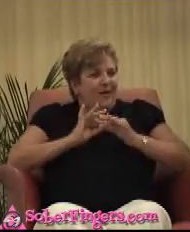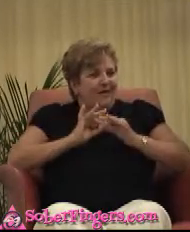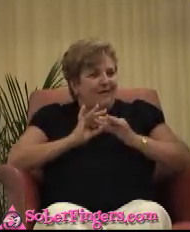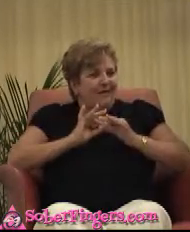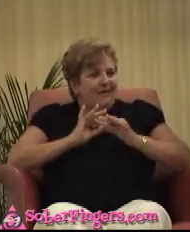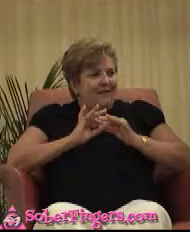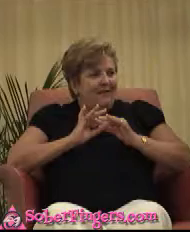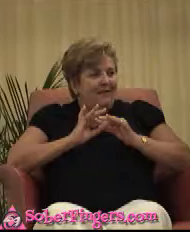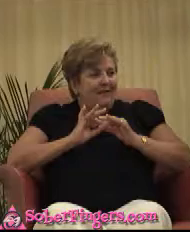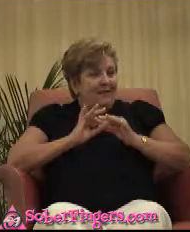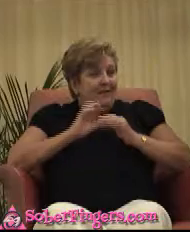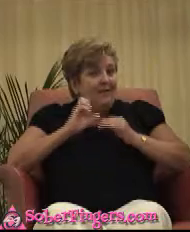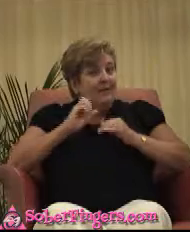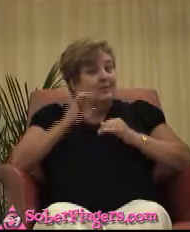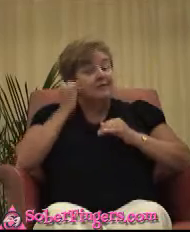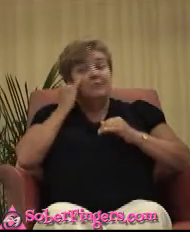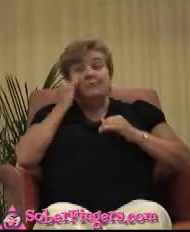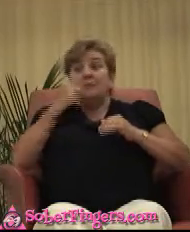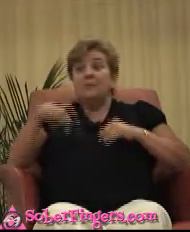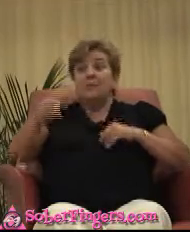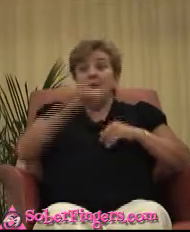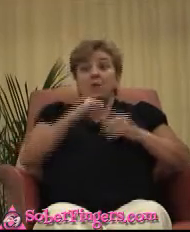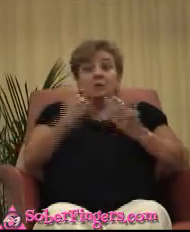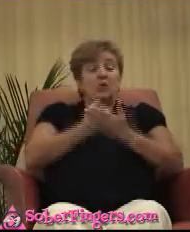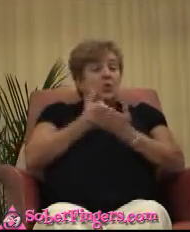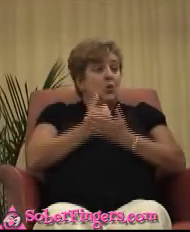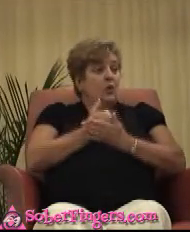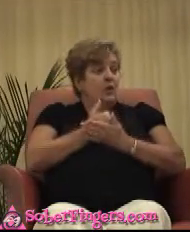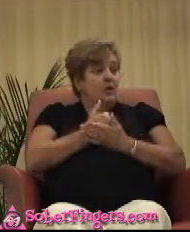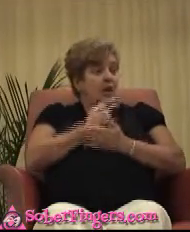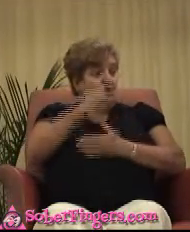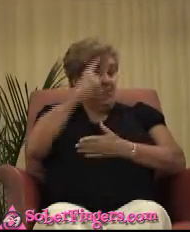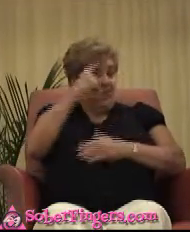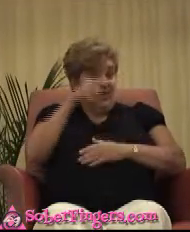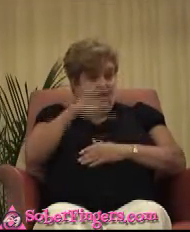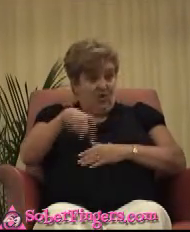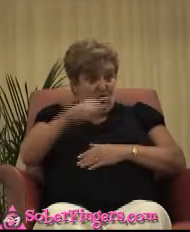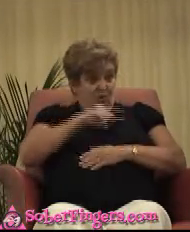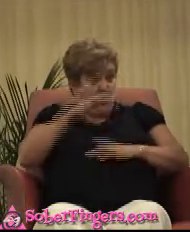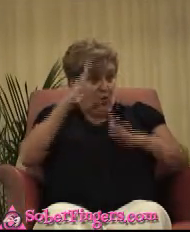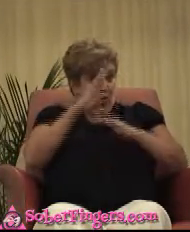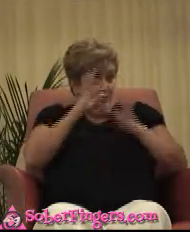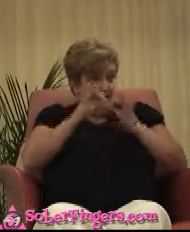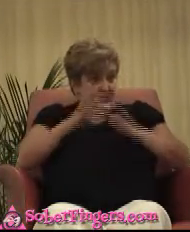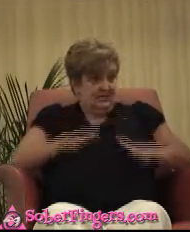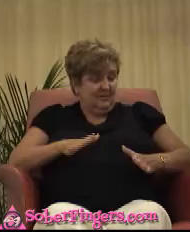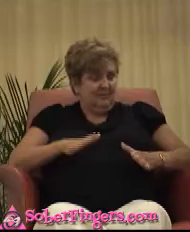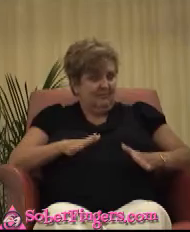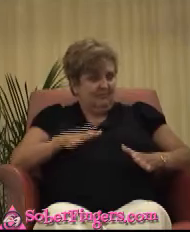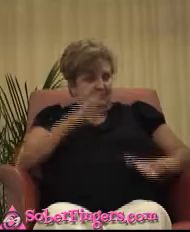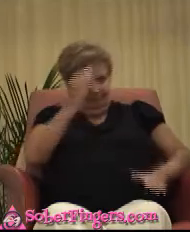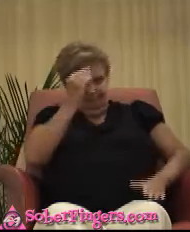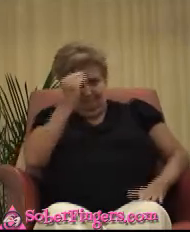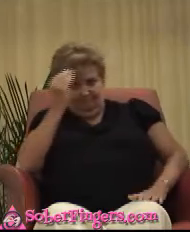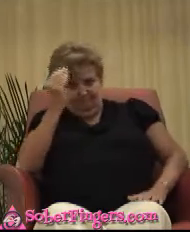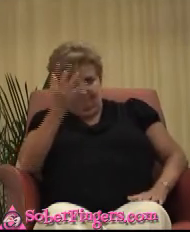So if you're new here, and you think it's hopeless, let me tell you something. You just keep coming